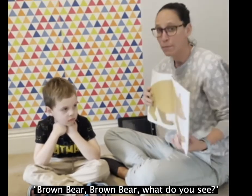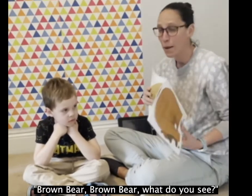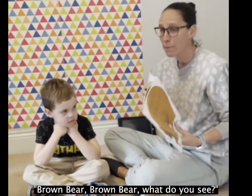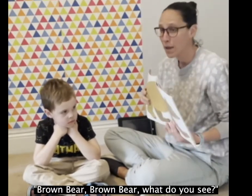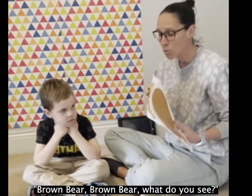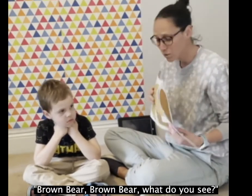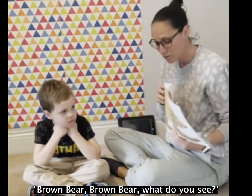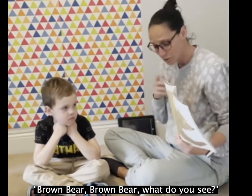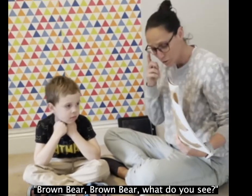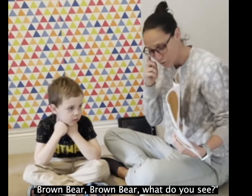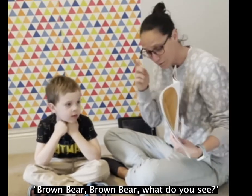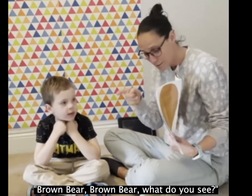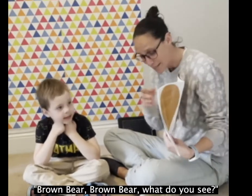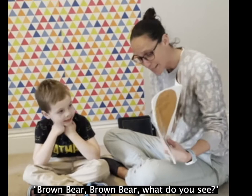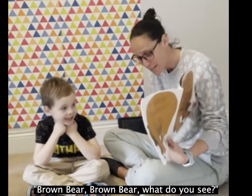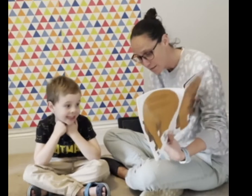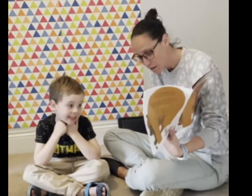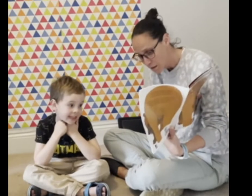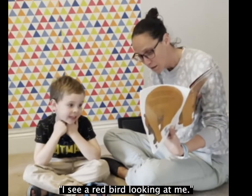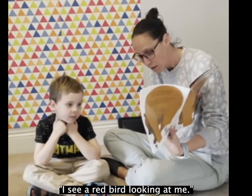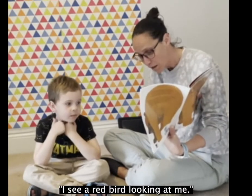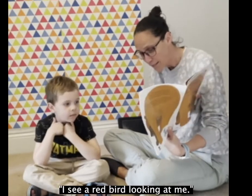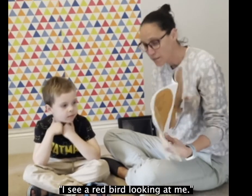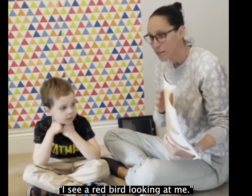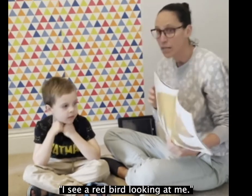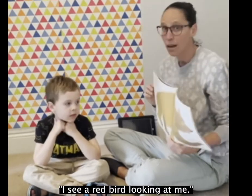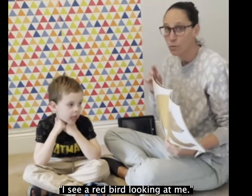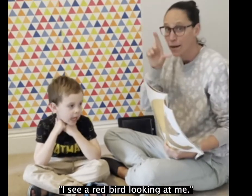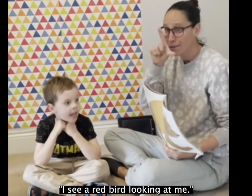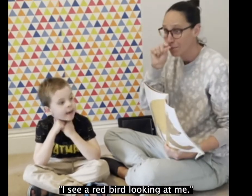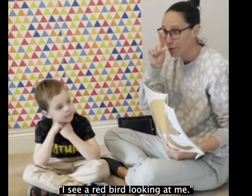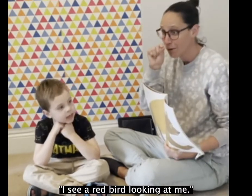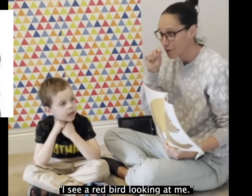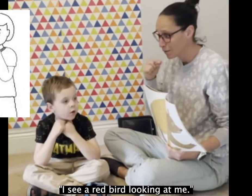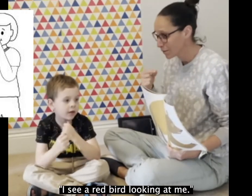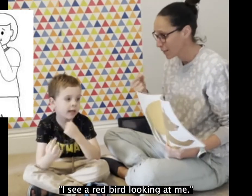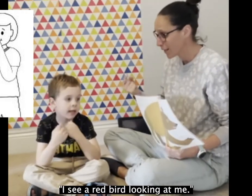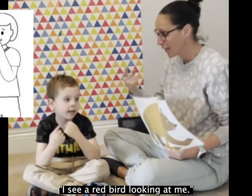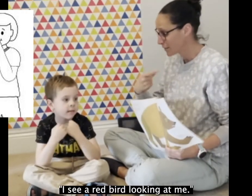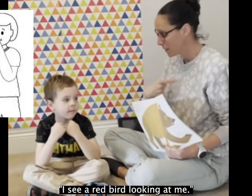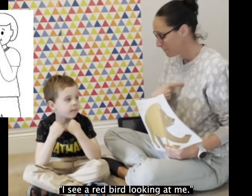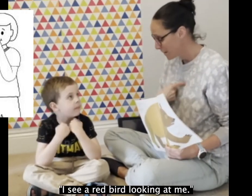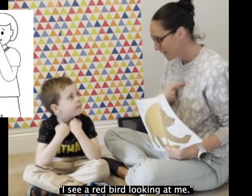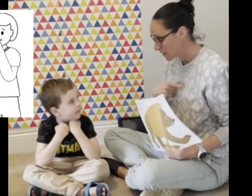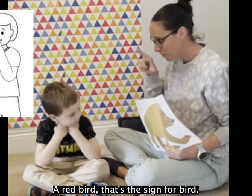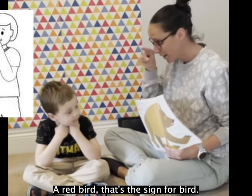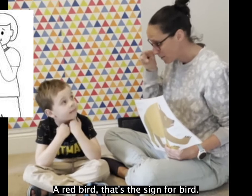Brown bear, what do you see? I see a red bird looking at me. A red